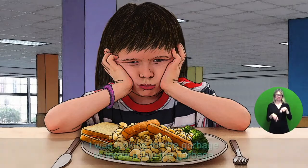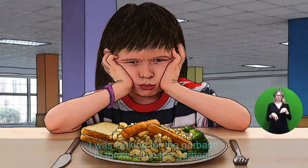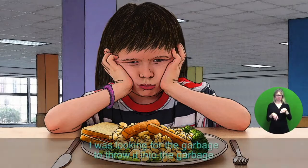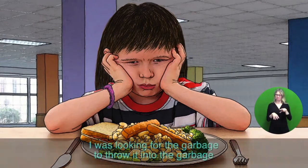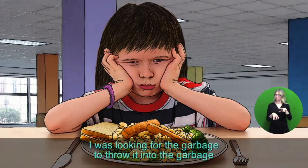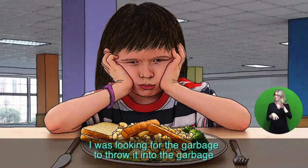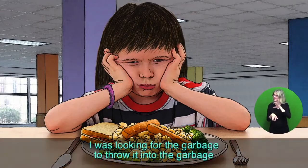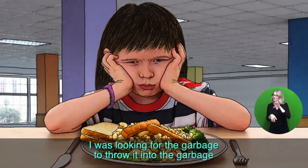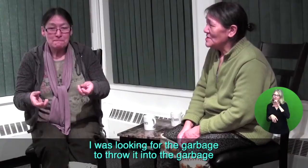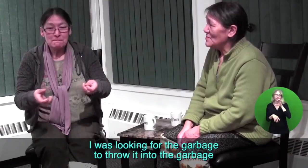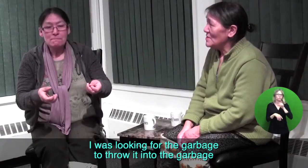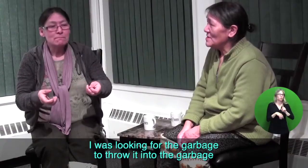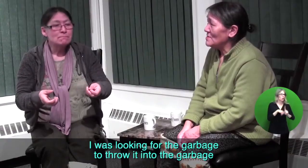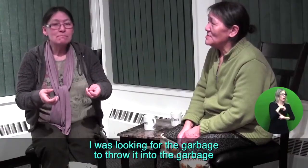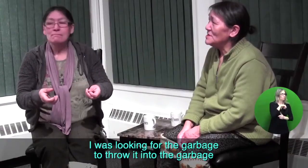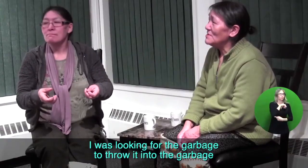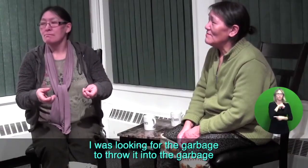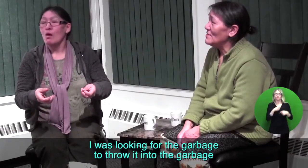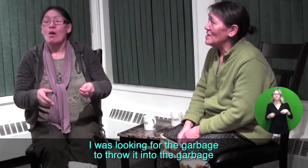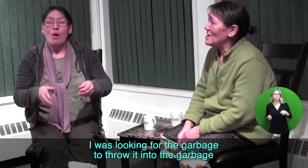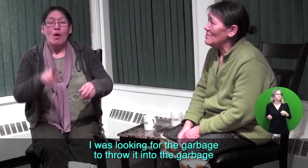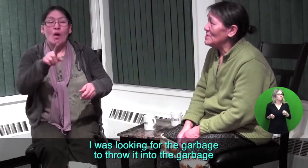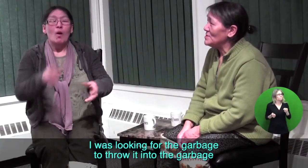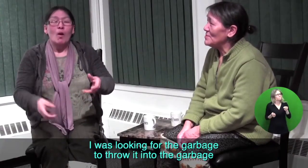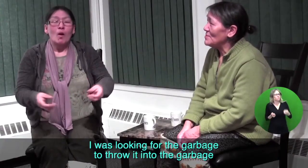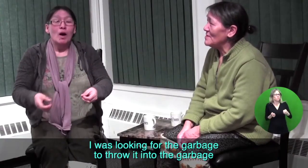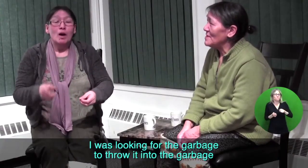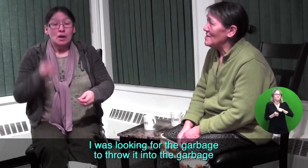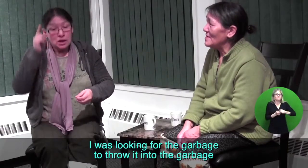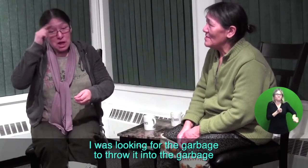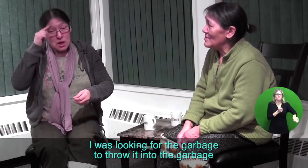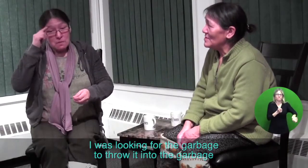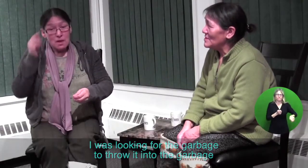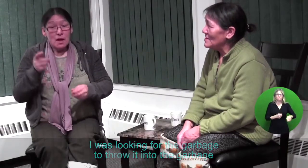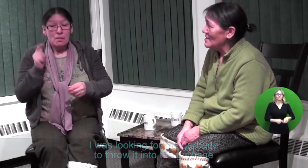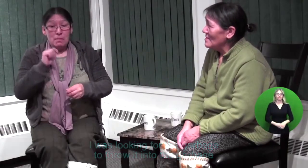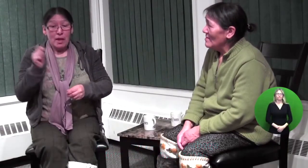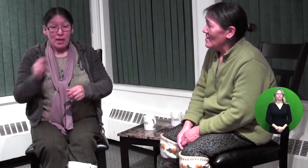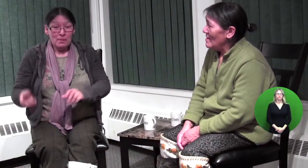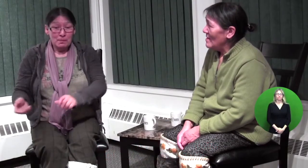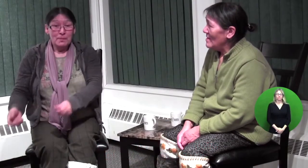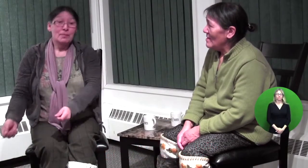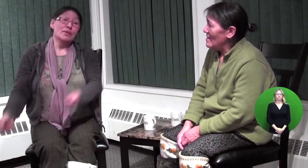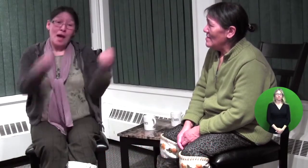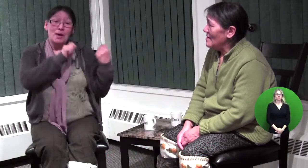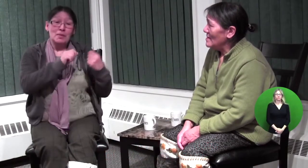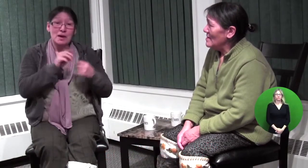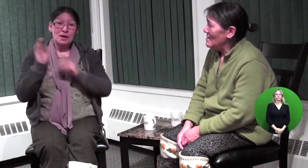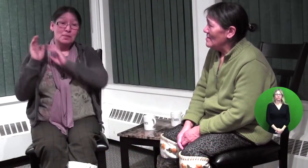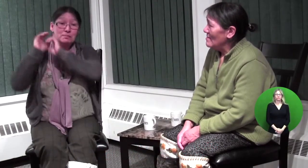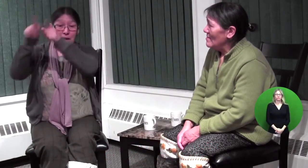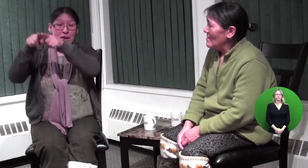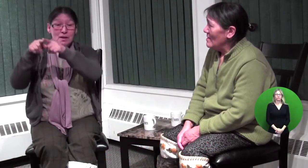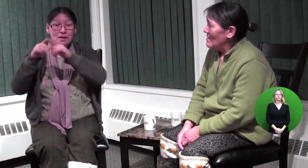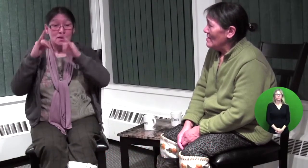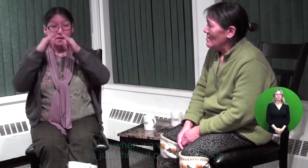She looked for, she looked for garbage, throw it in the garbage. And then,